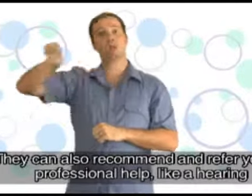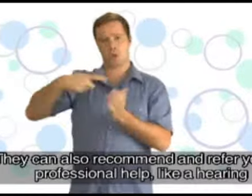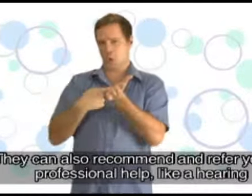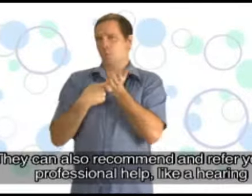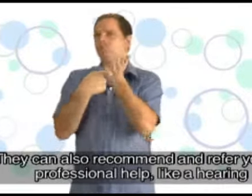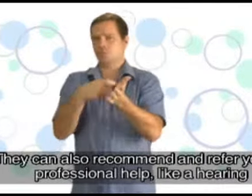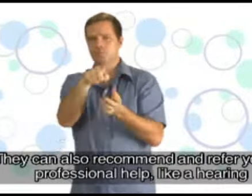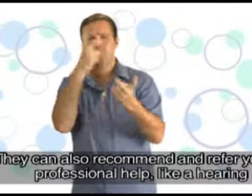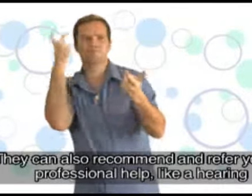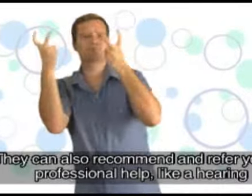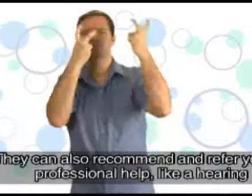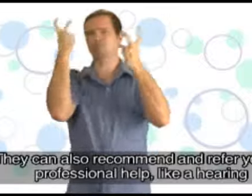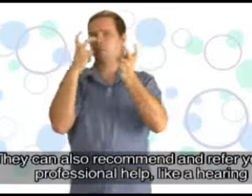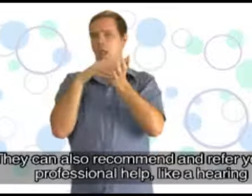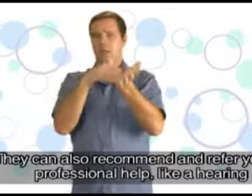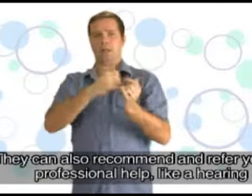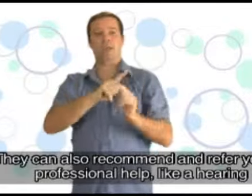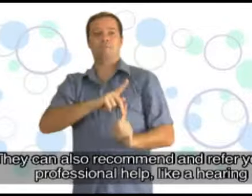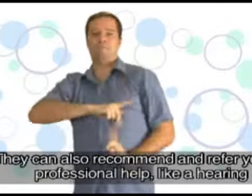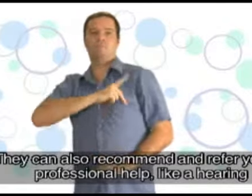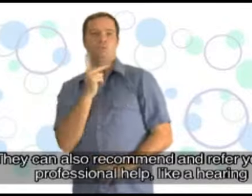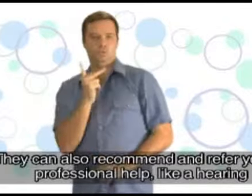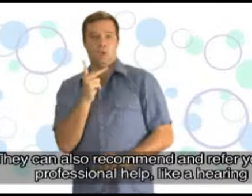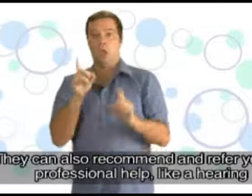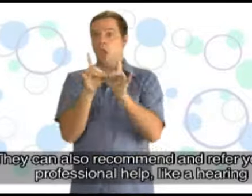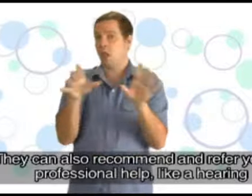They can also recommend and refer you for professional help like a hearing